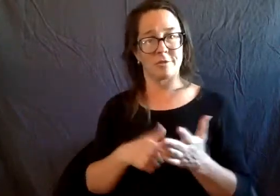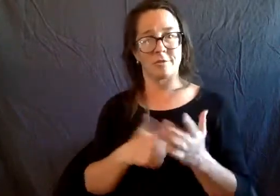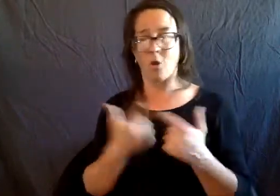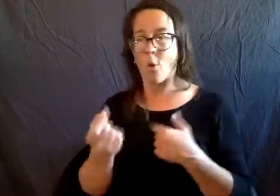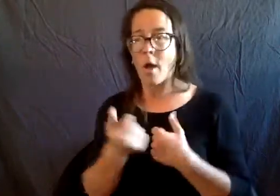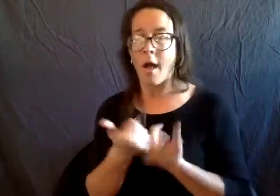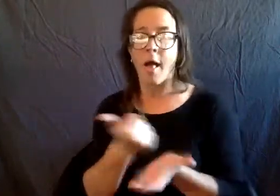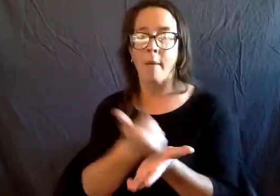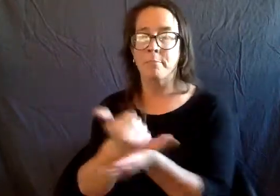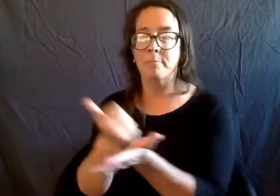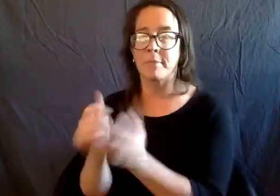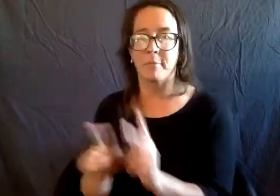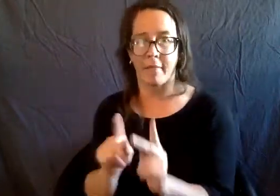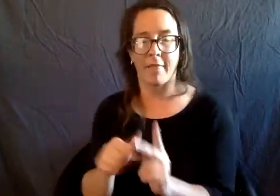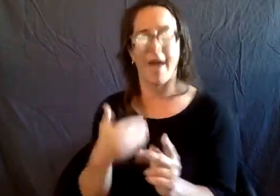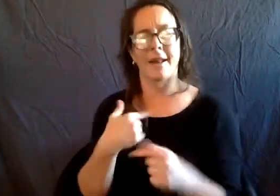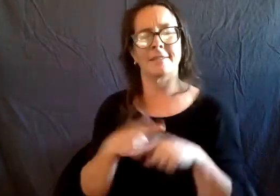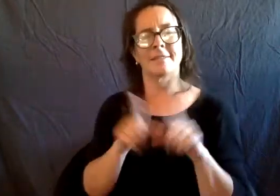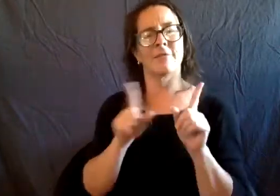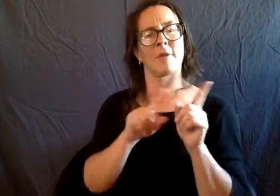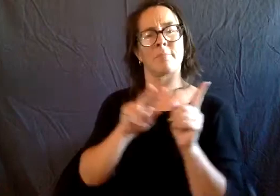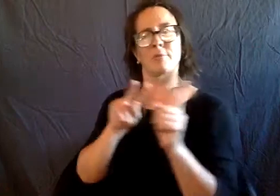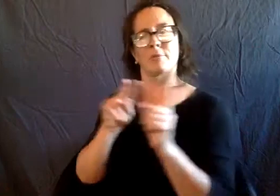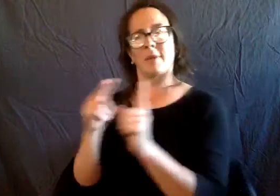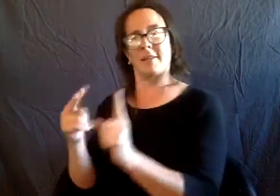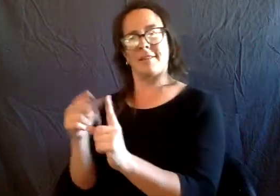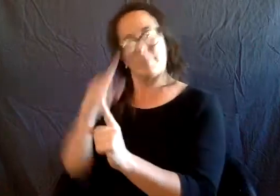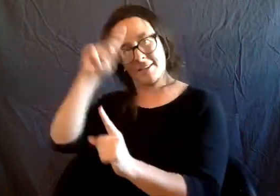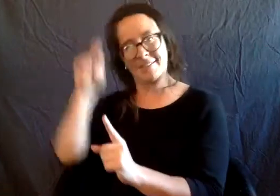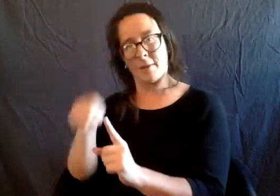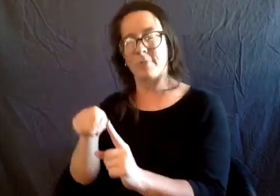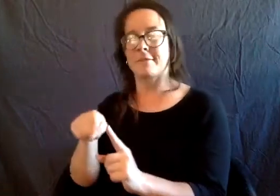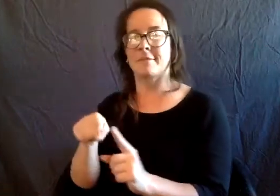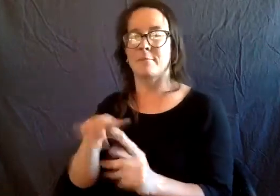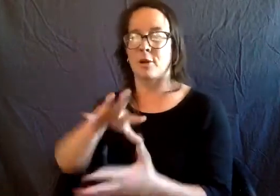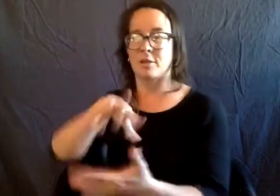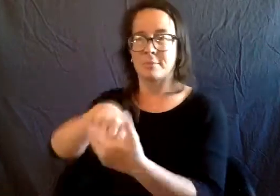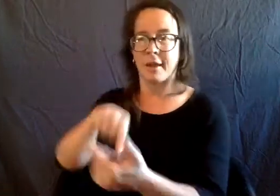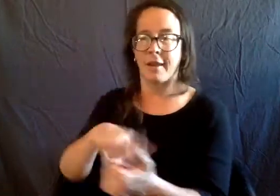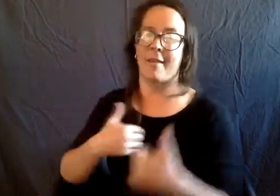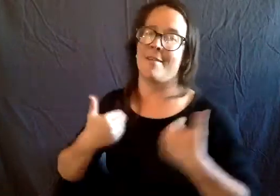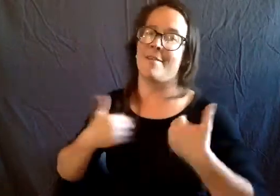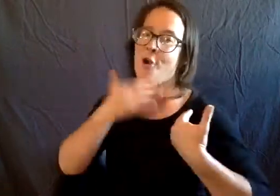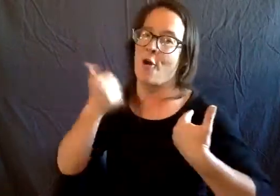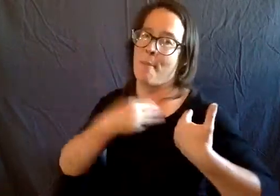people. And I had a different perspective because I was participating as a younger member.